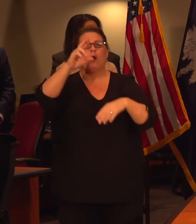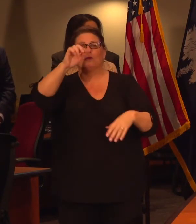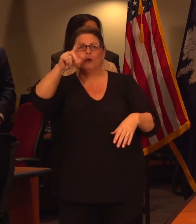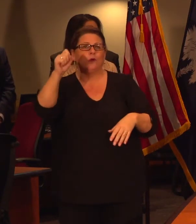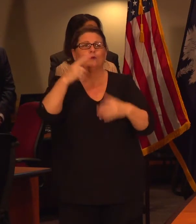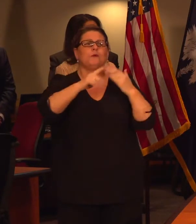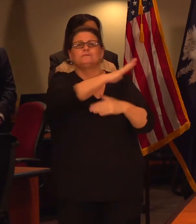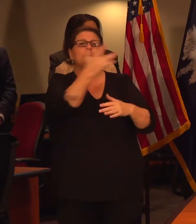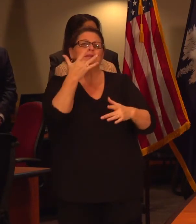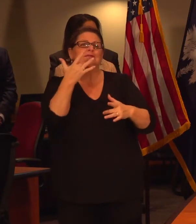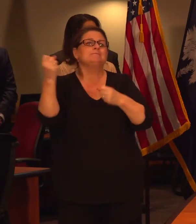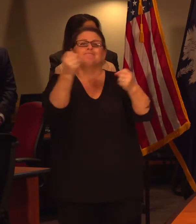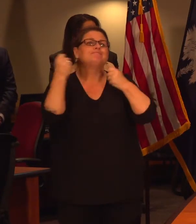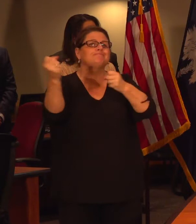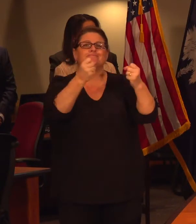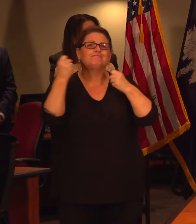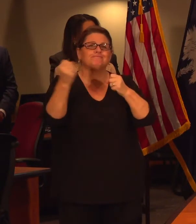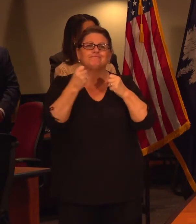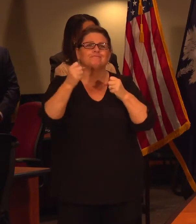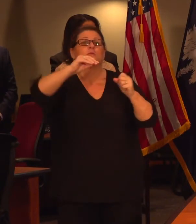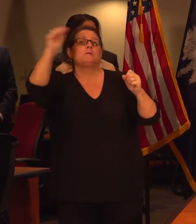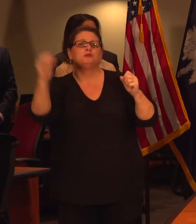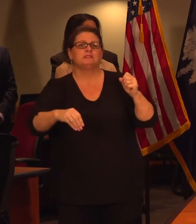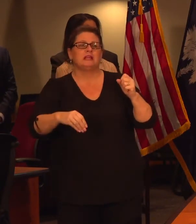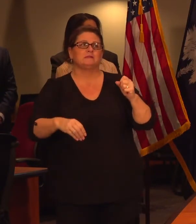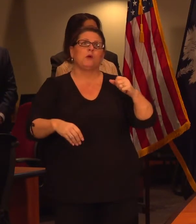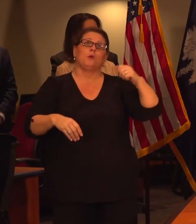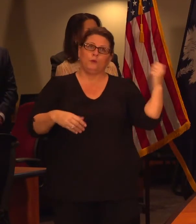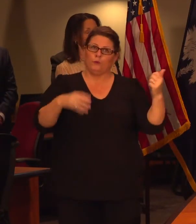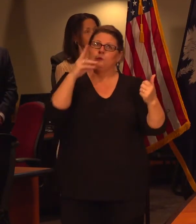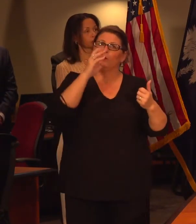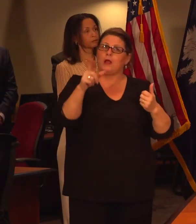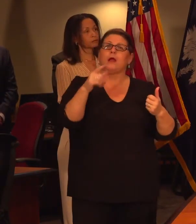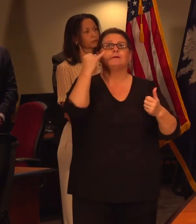amount? You can get the percentages of what's happened in the last